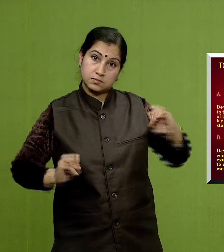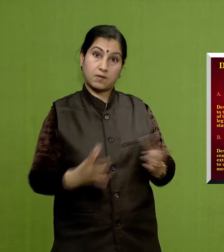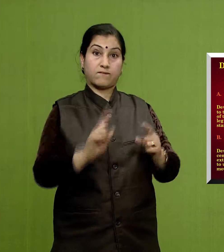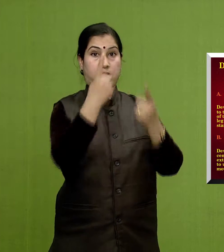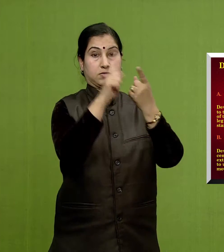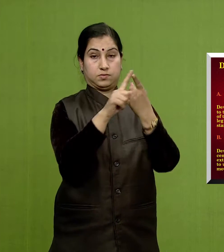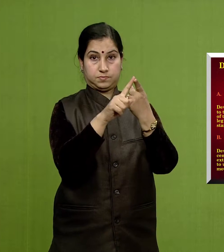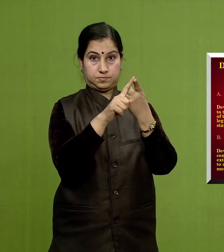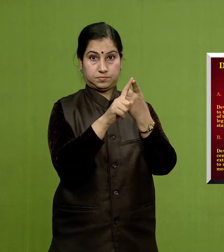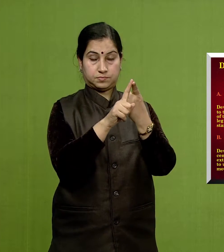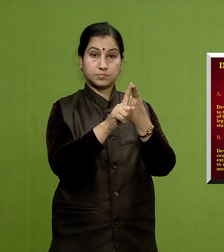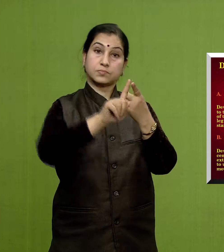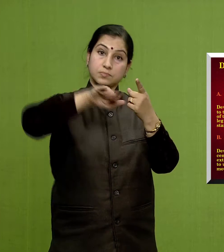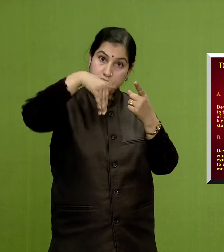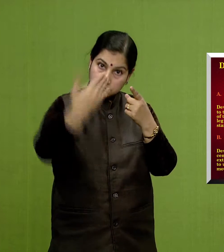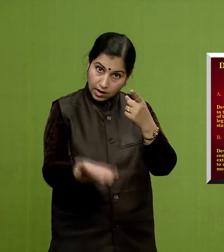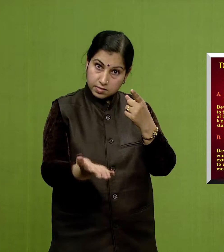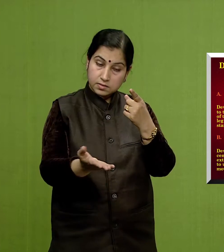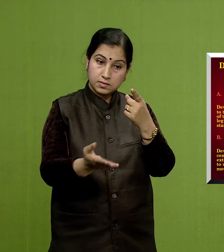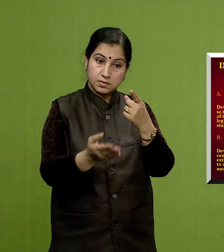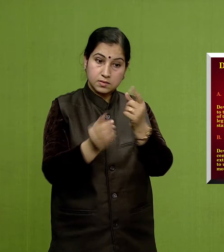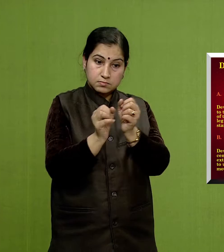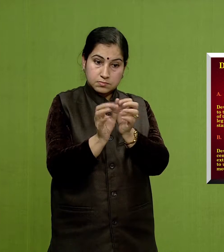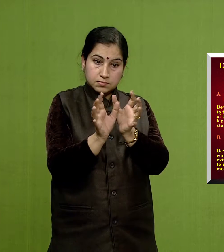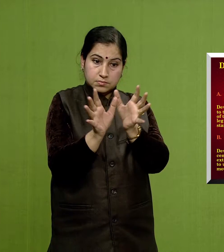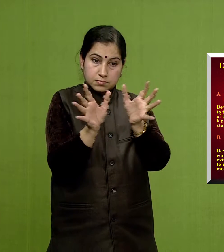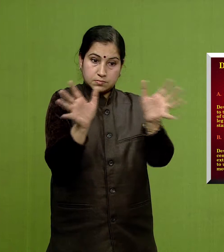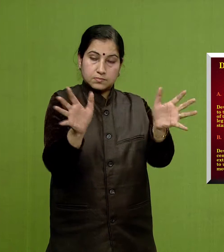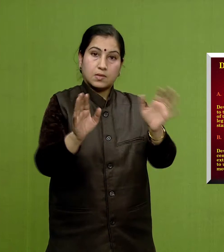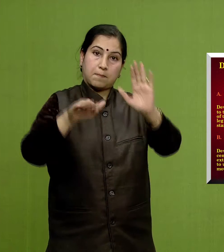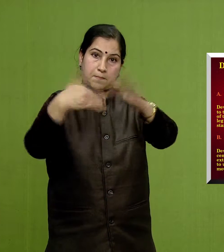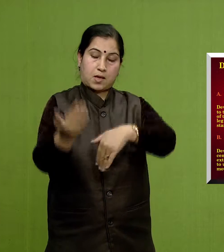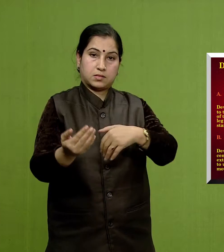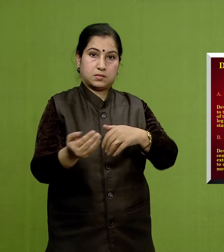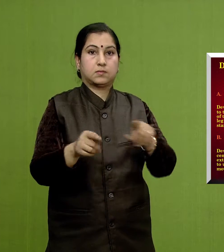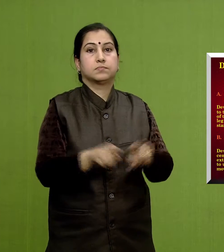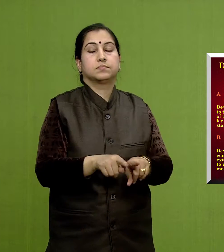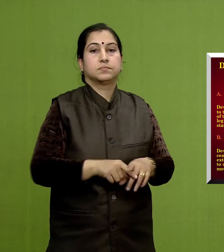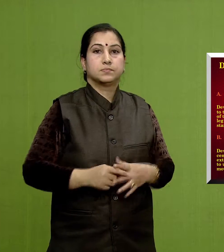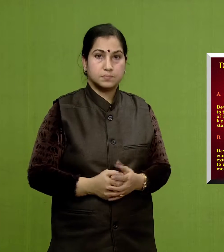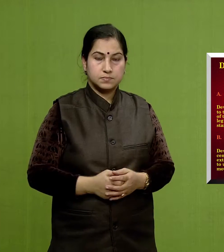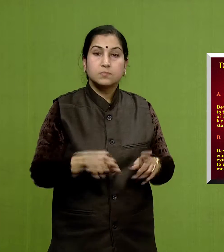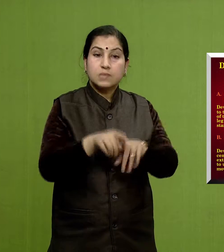first, then outward development takes place. For example,